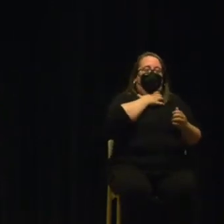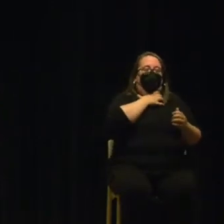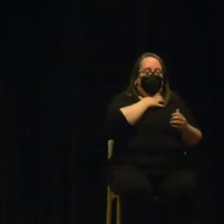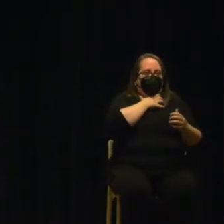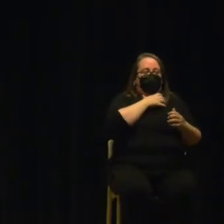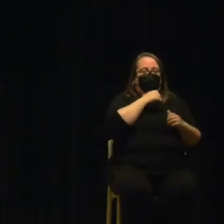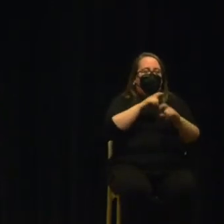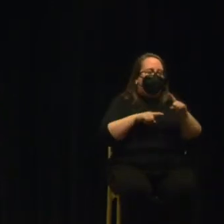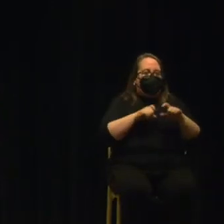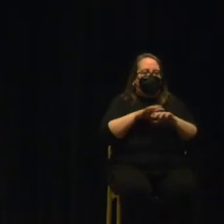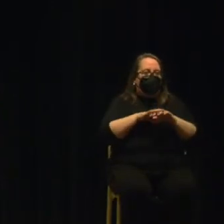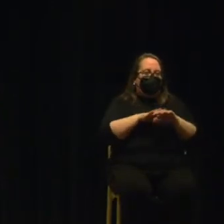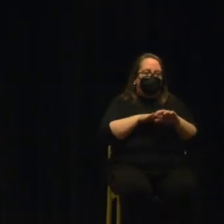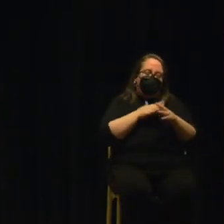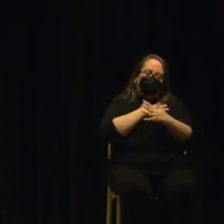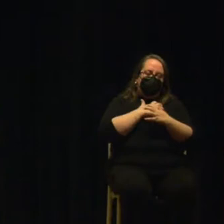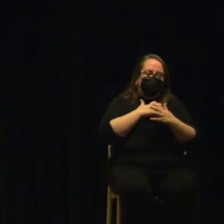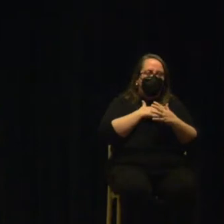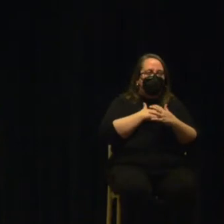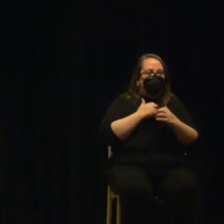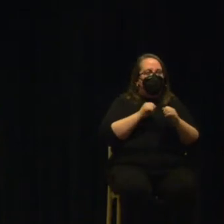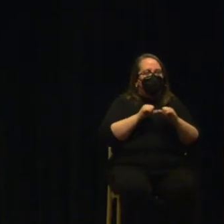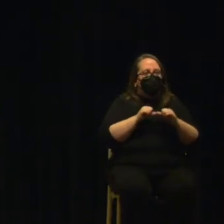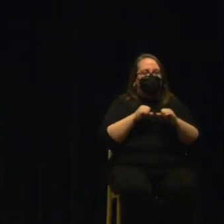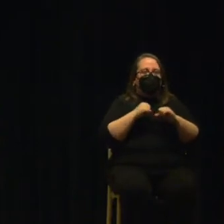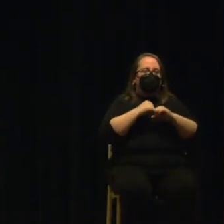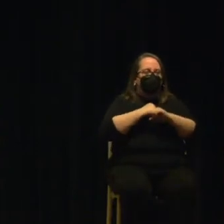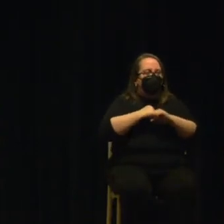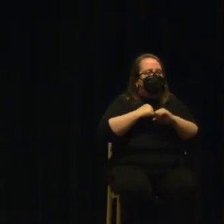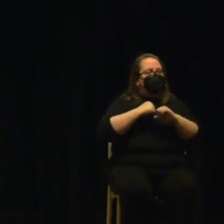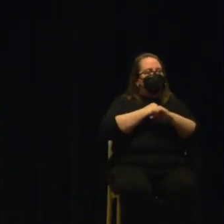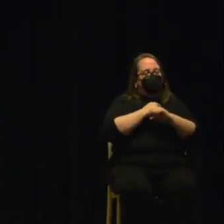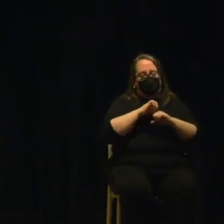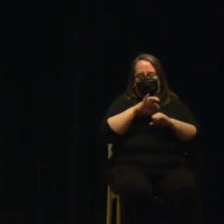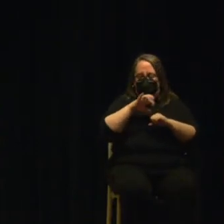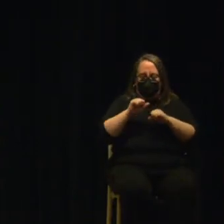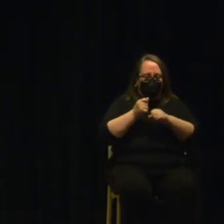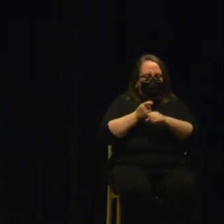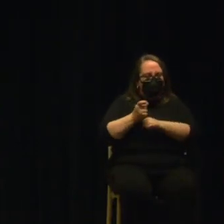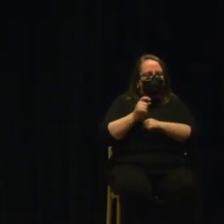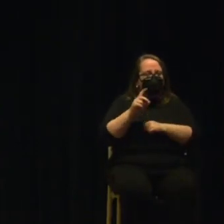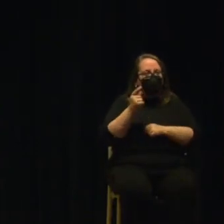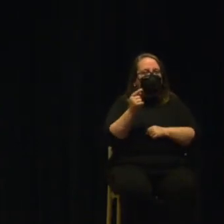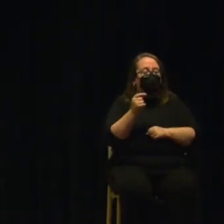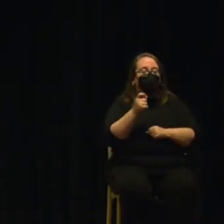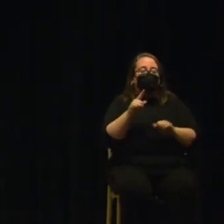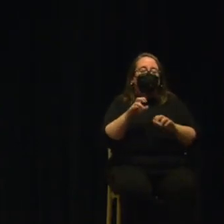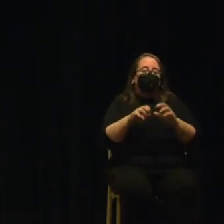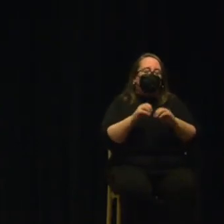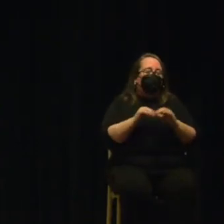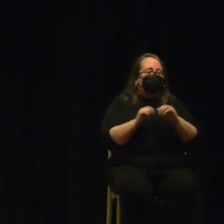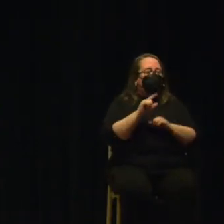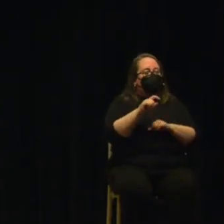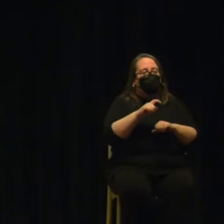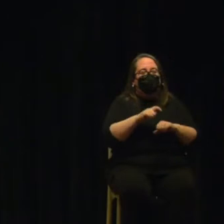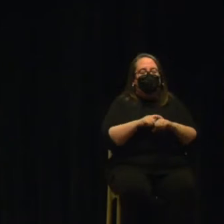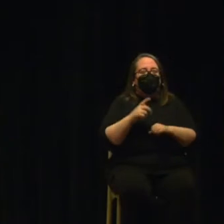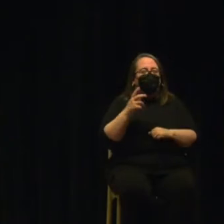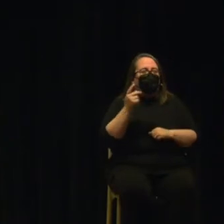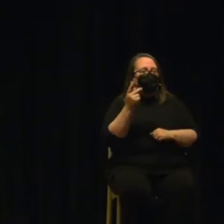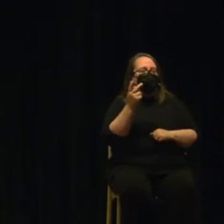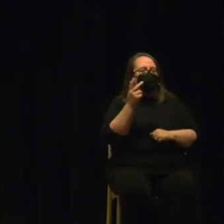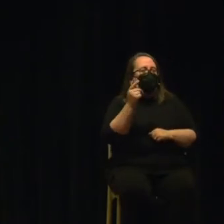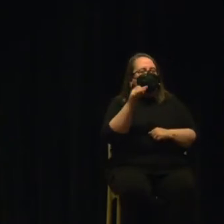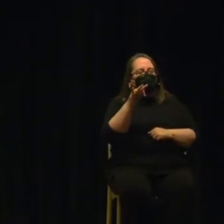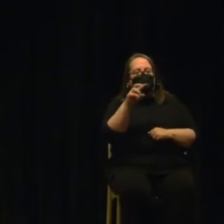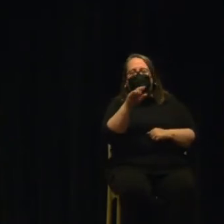him too much. A bear will always make short work of a dog. Shakespeare said Sacrison did it more than 20 times to dogs and wildcats